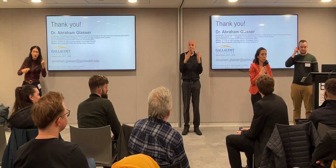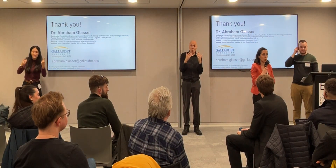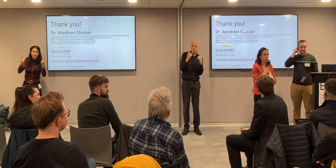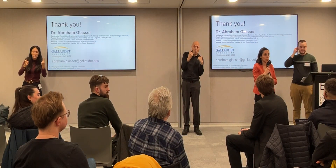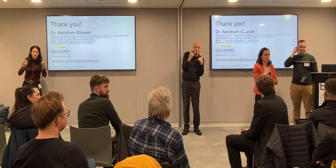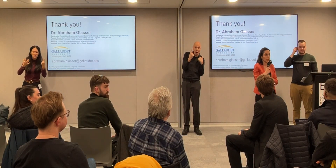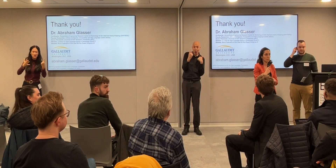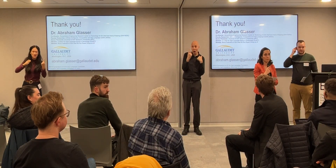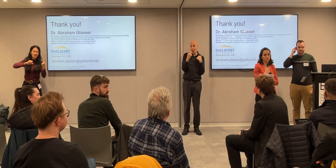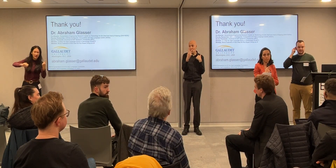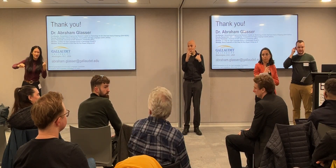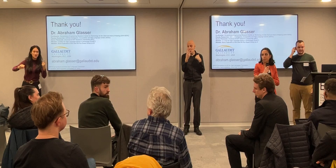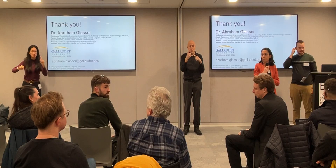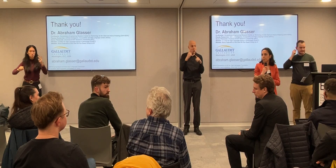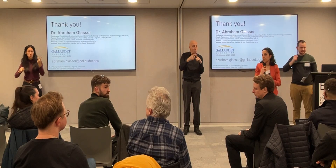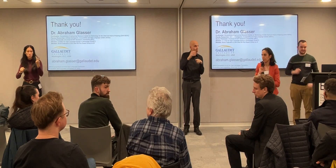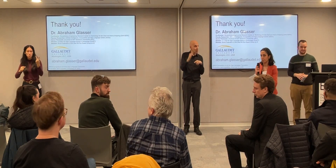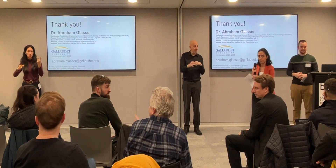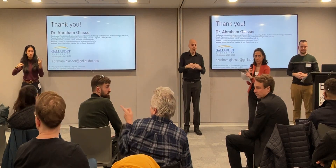maybe two questions.